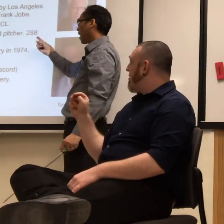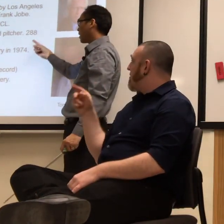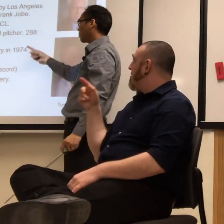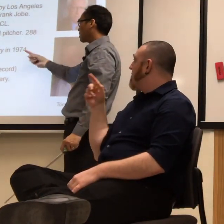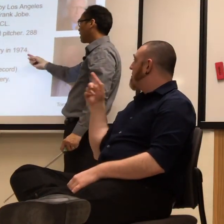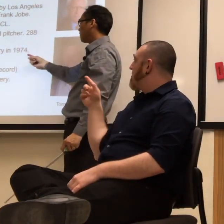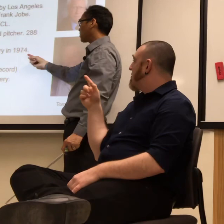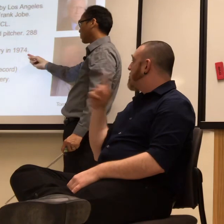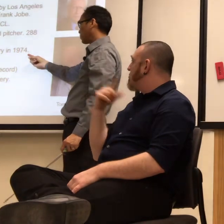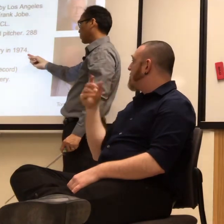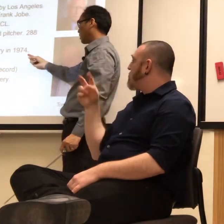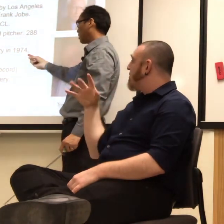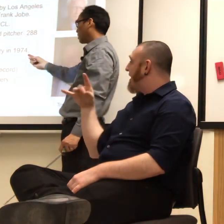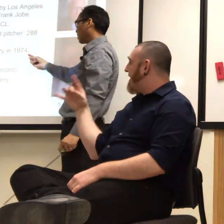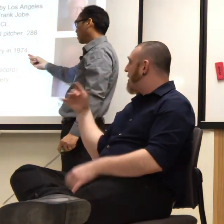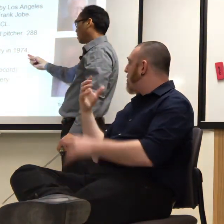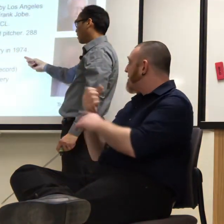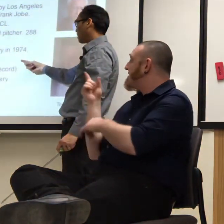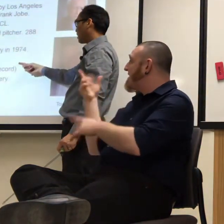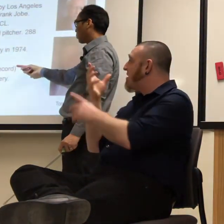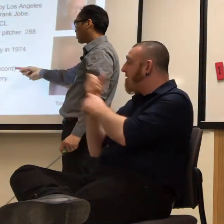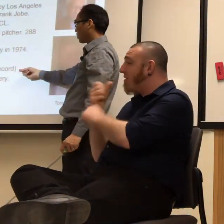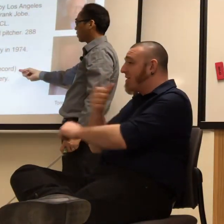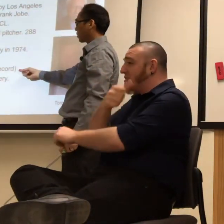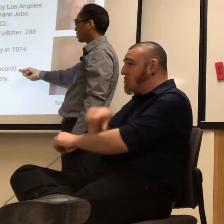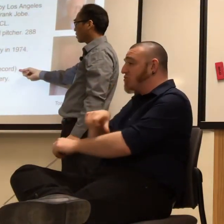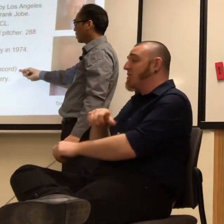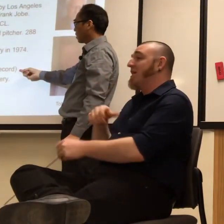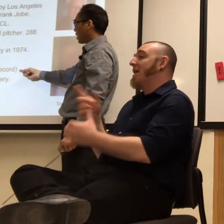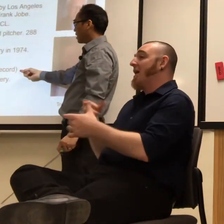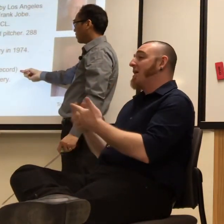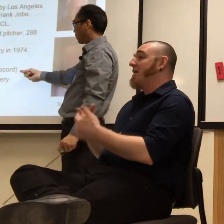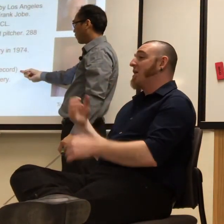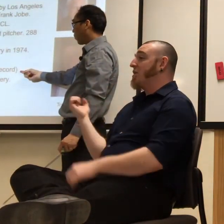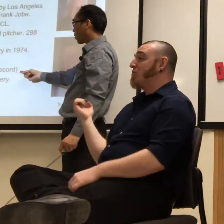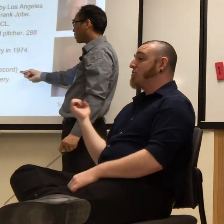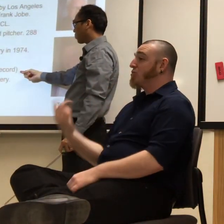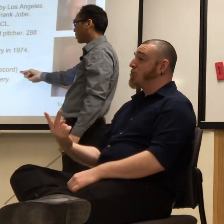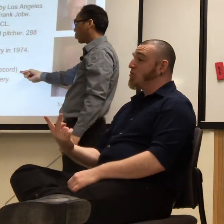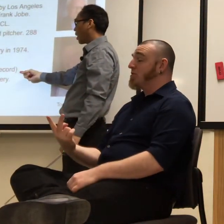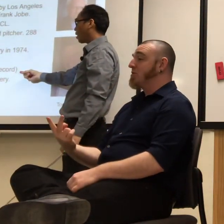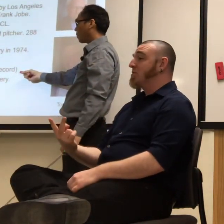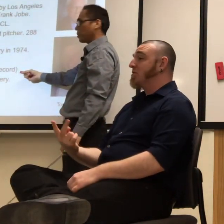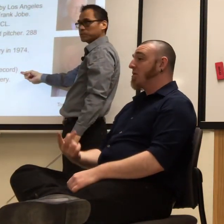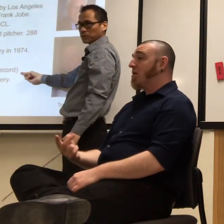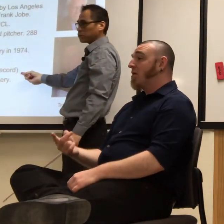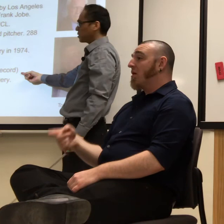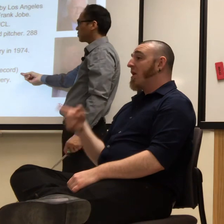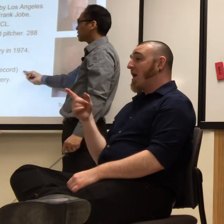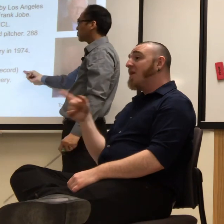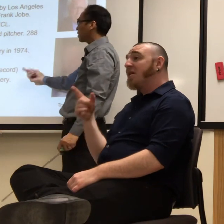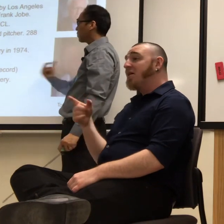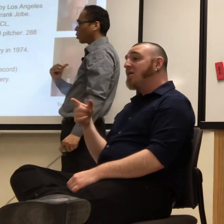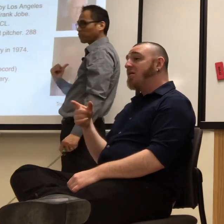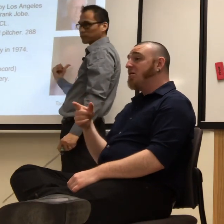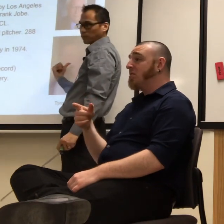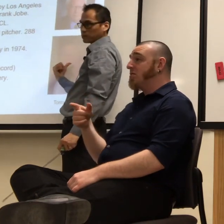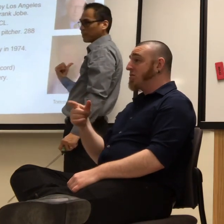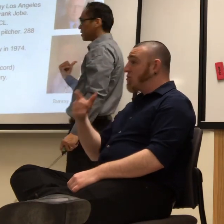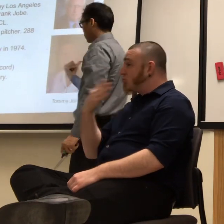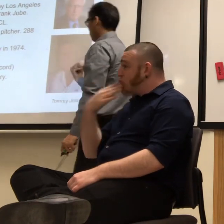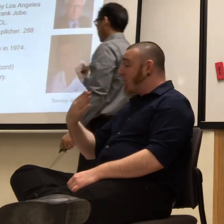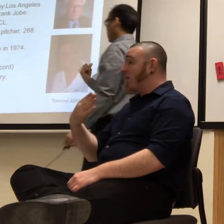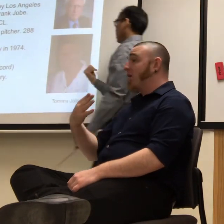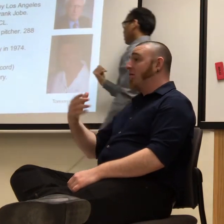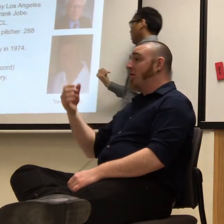an awful lot. He received the surgery, and then he returned. And he performed pretty well post-surgery, so this is really important for